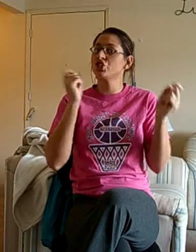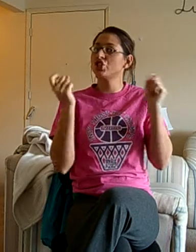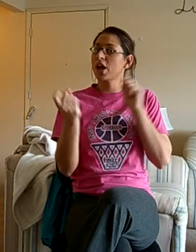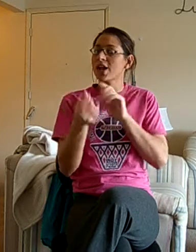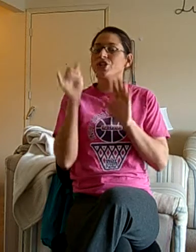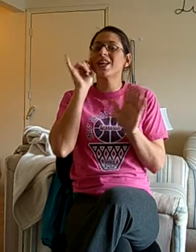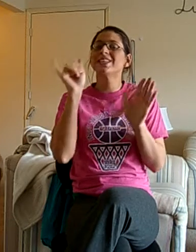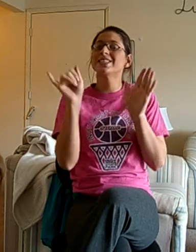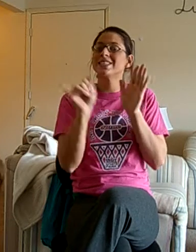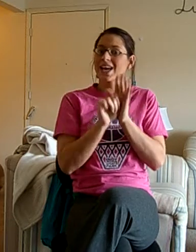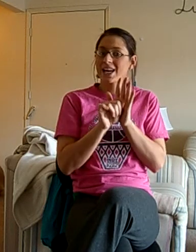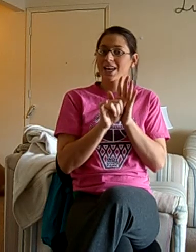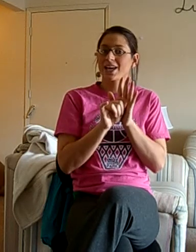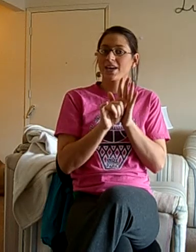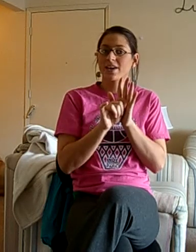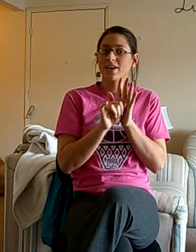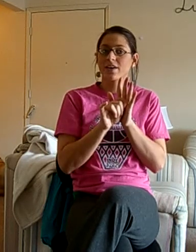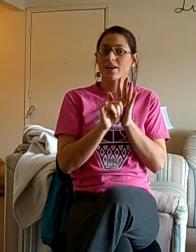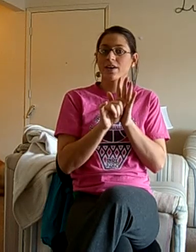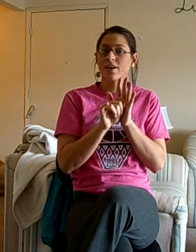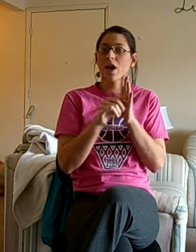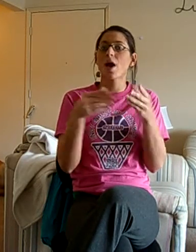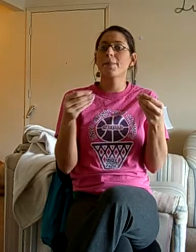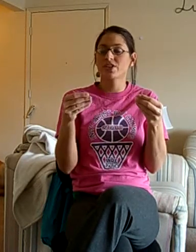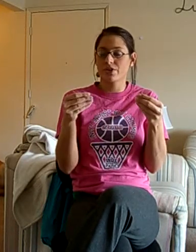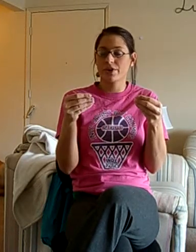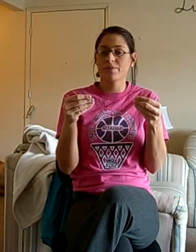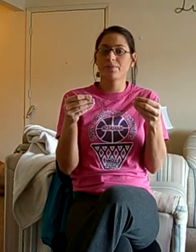identity of the material.